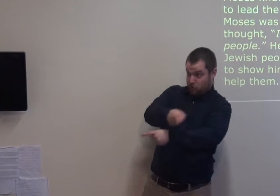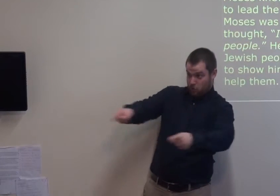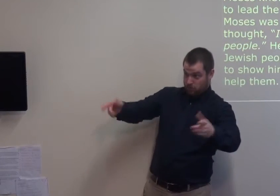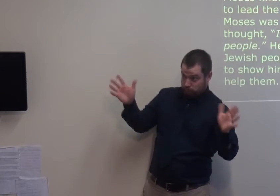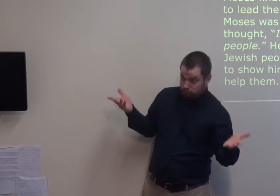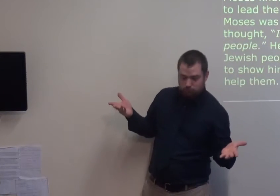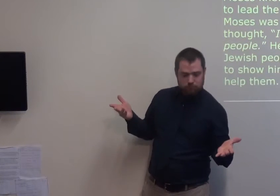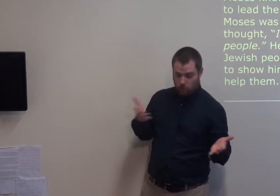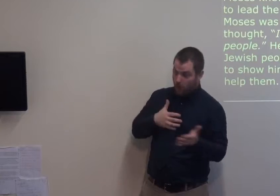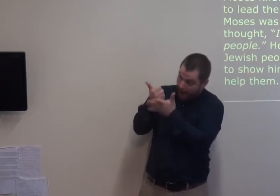He wanted to help them.